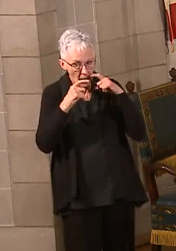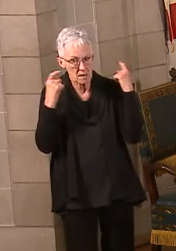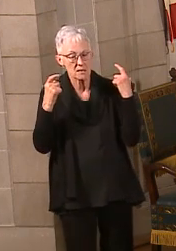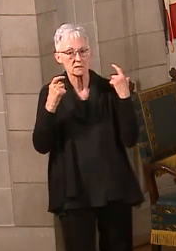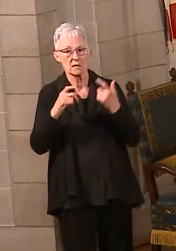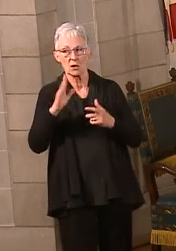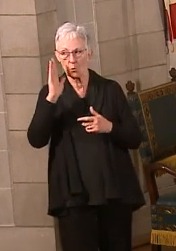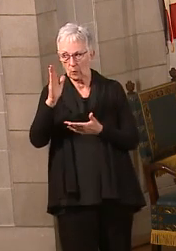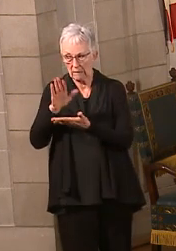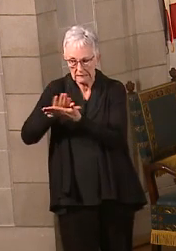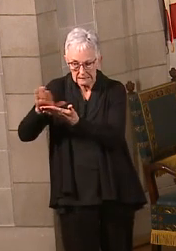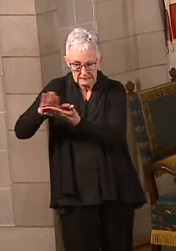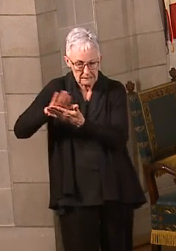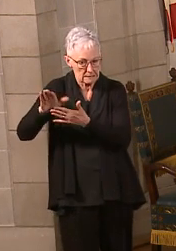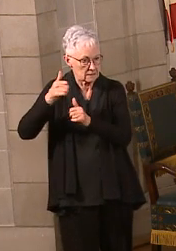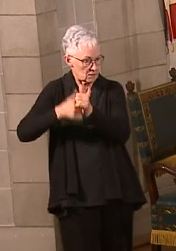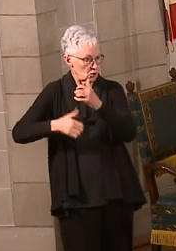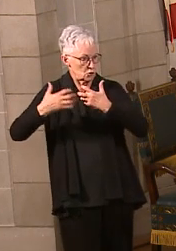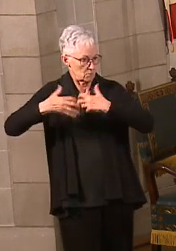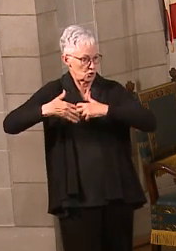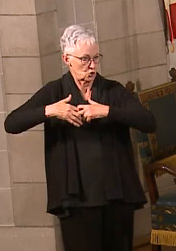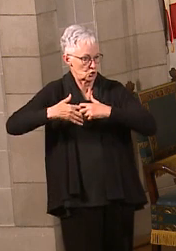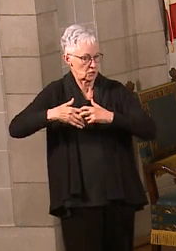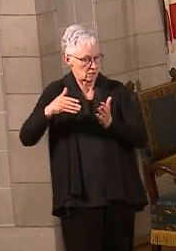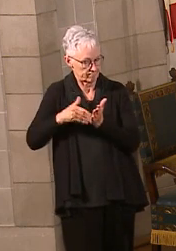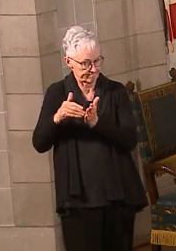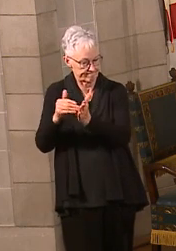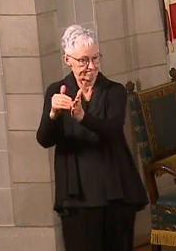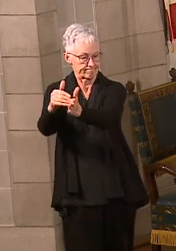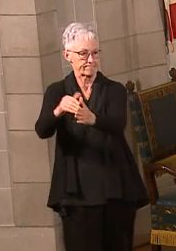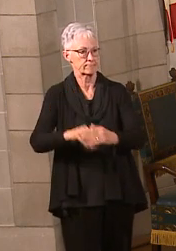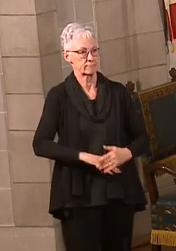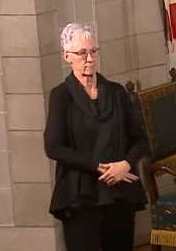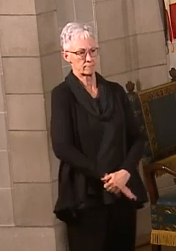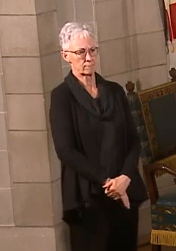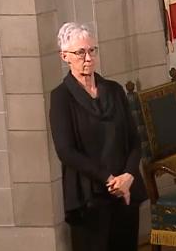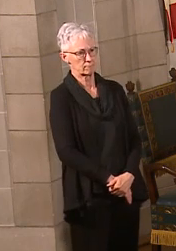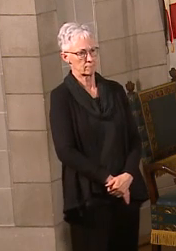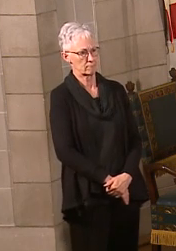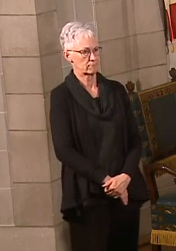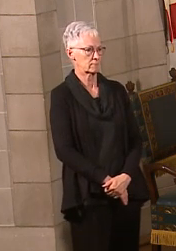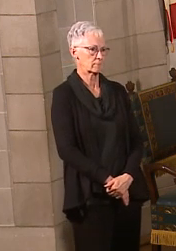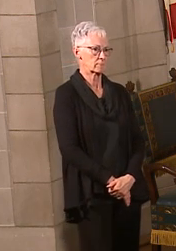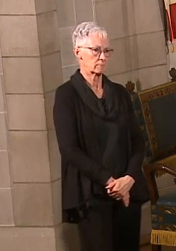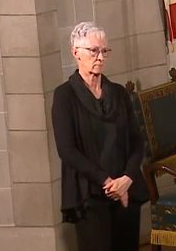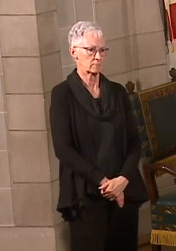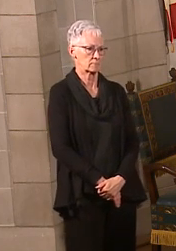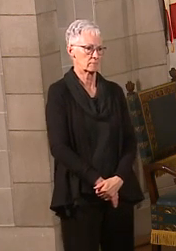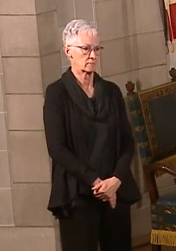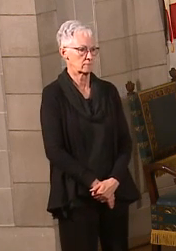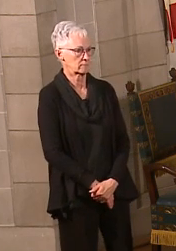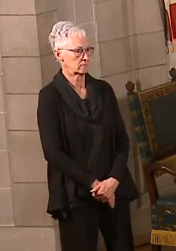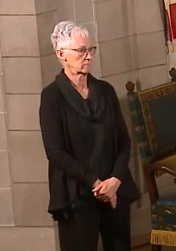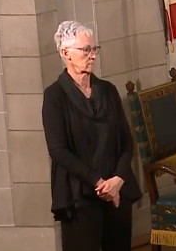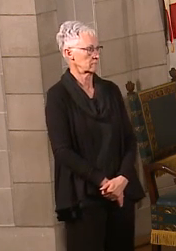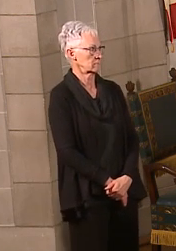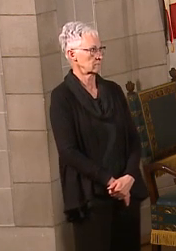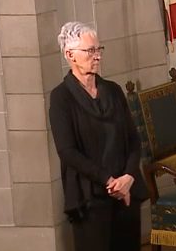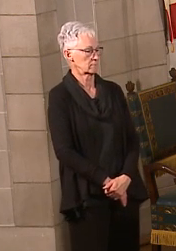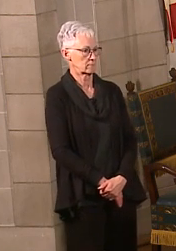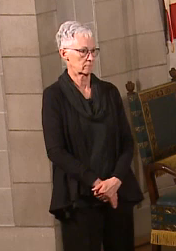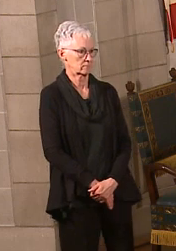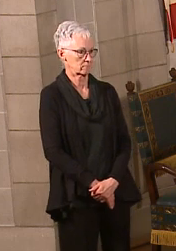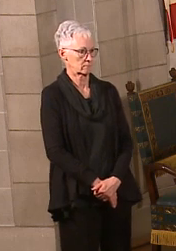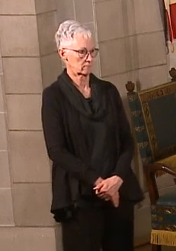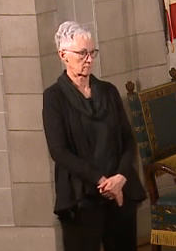ballot voting request form. Andrew. I'm a little fuzzy on the proclamation. I mean, other than